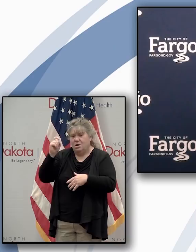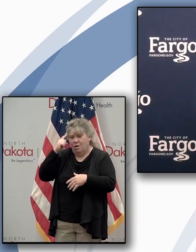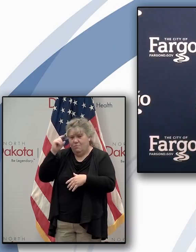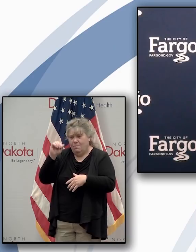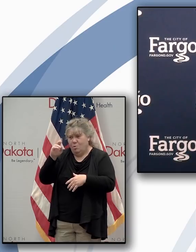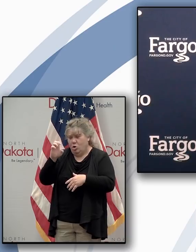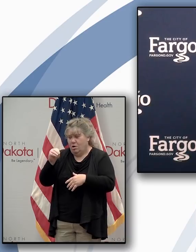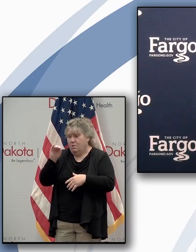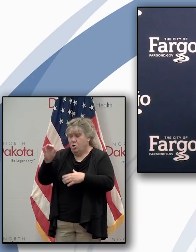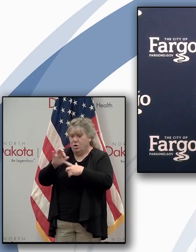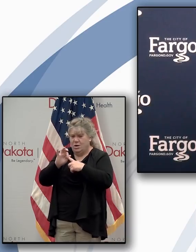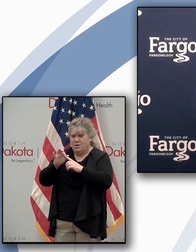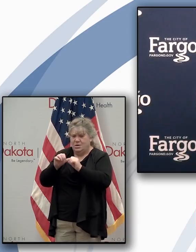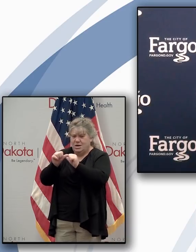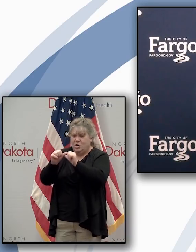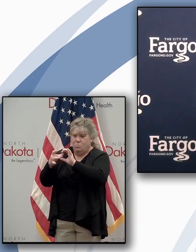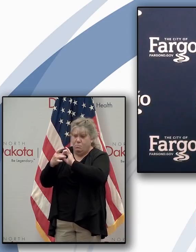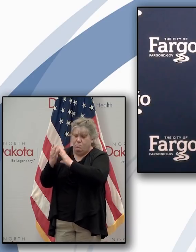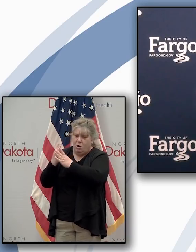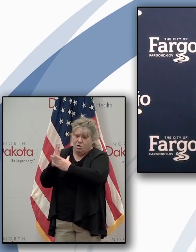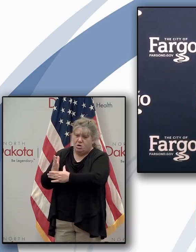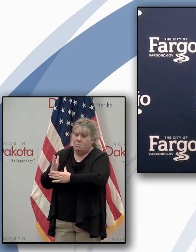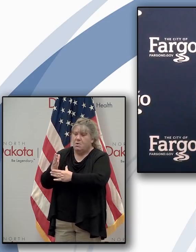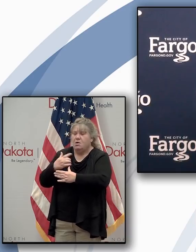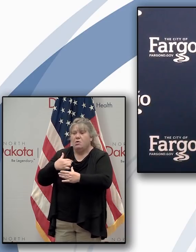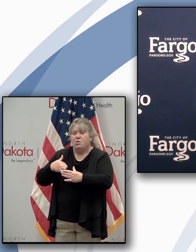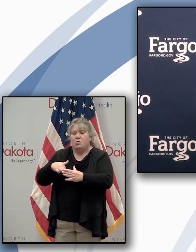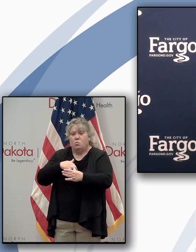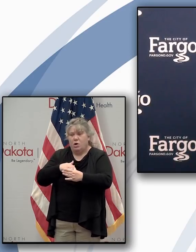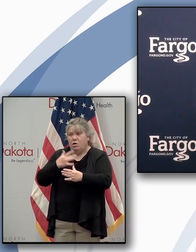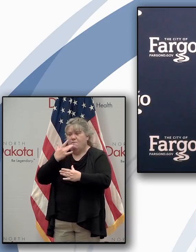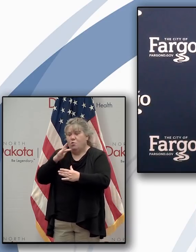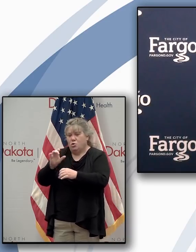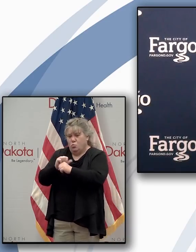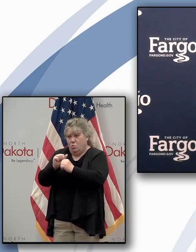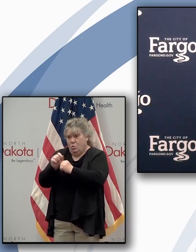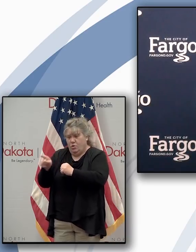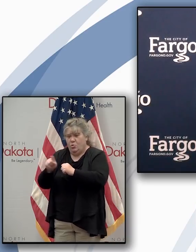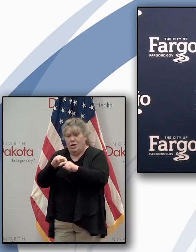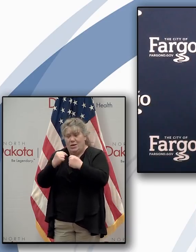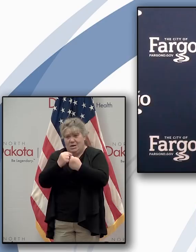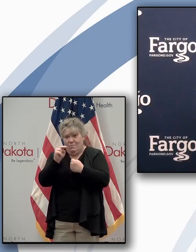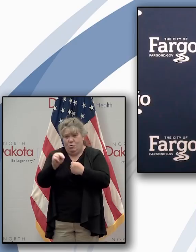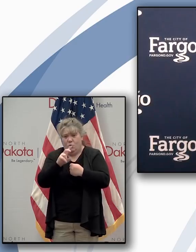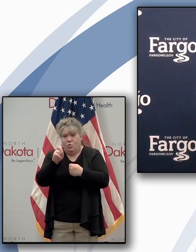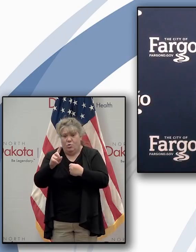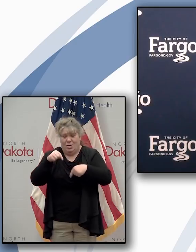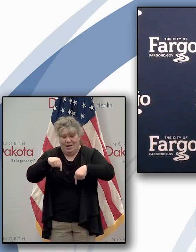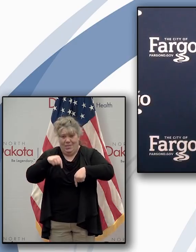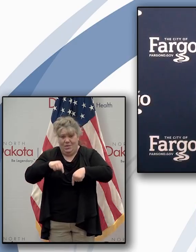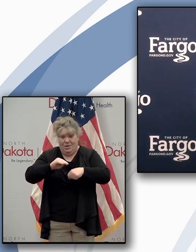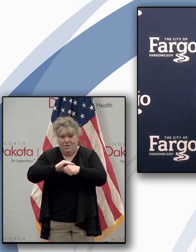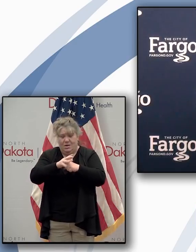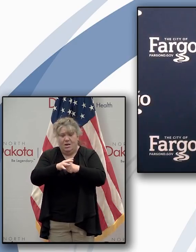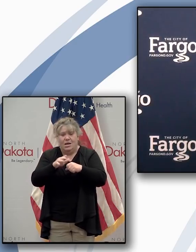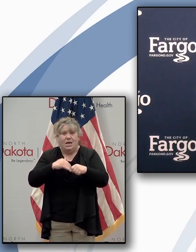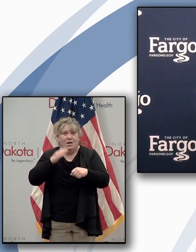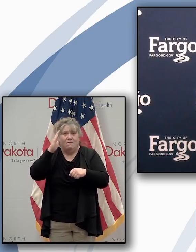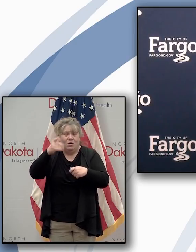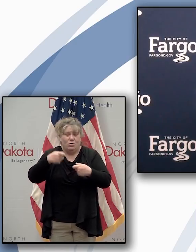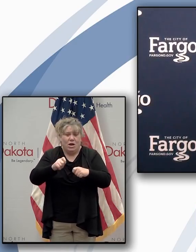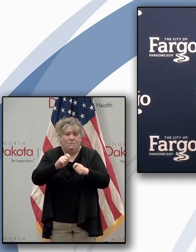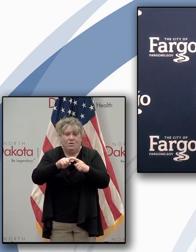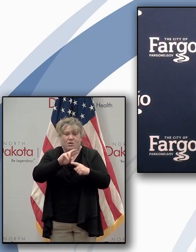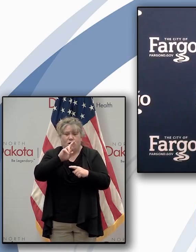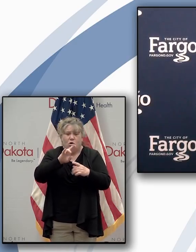partnership. We stand ready to work with you and Team North Dakota on this initiative as well as future efforts in our unified